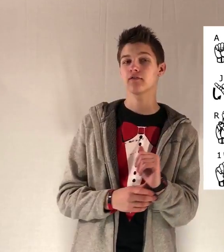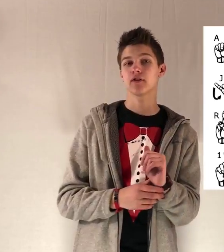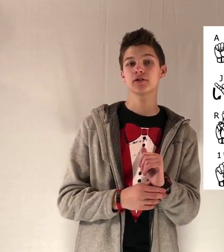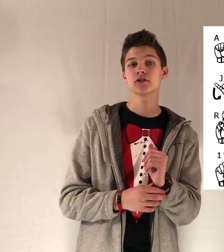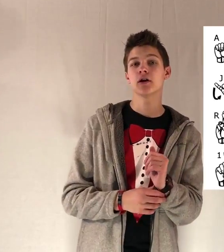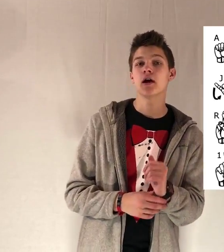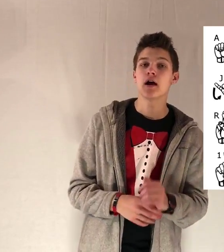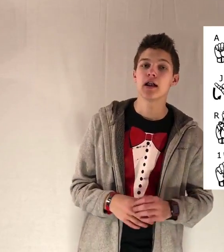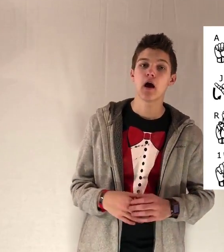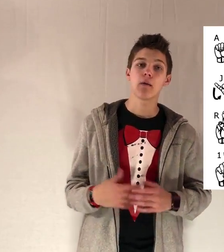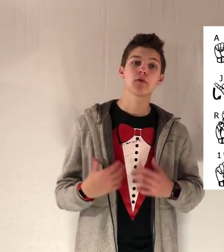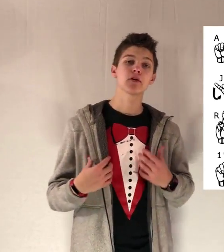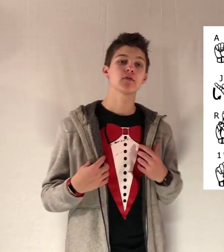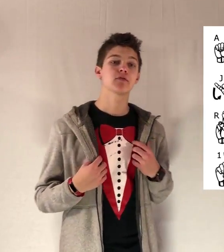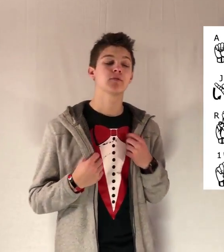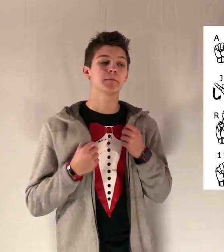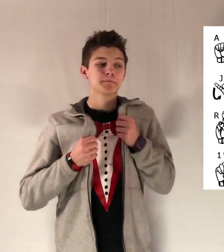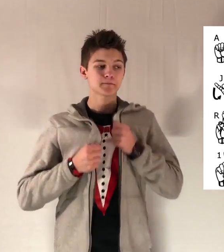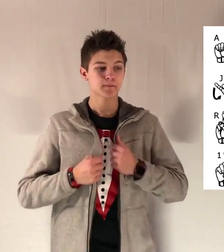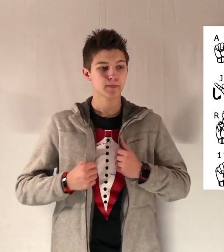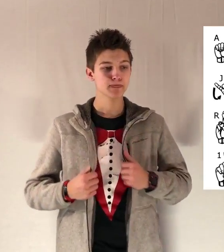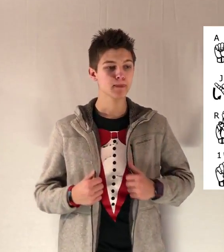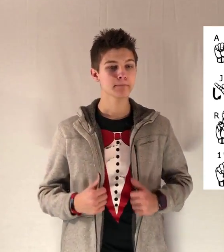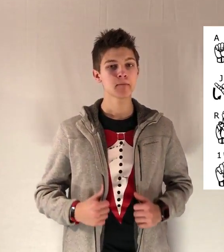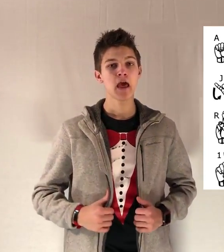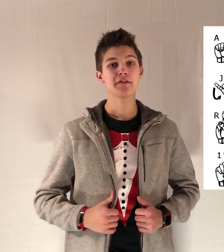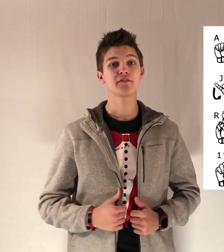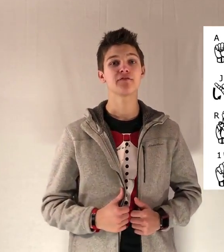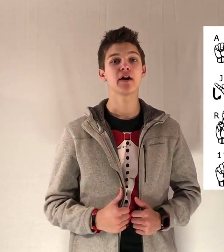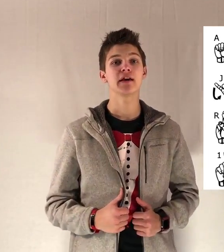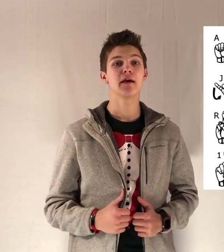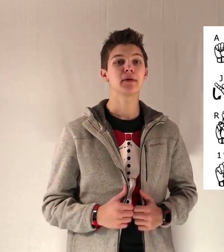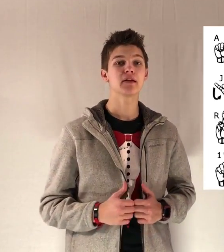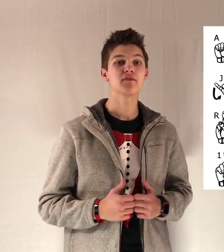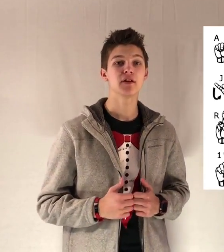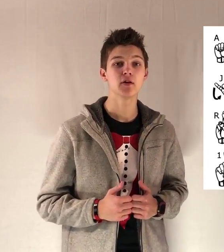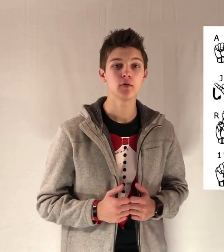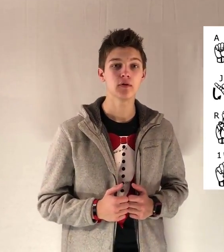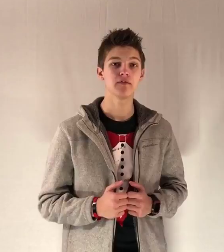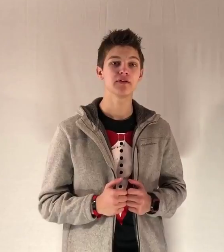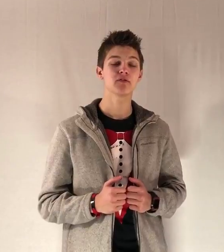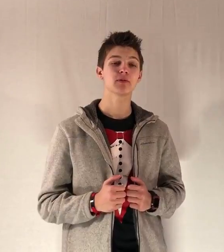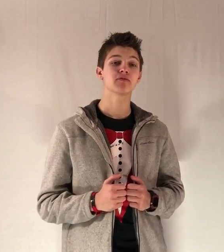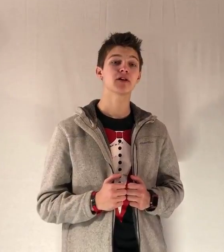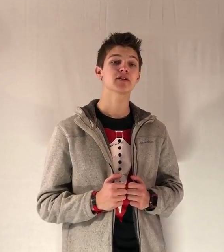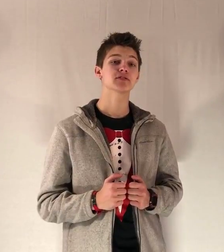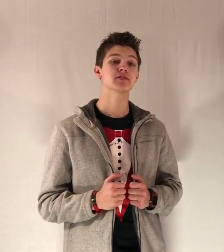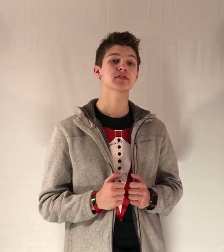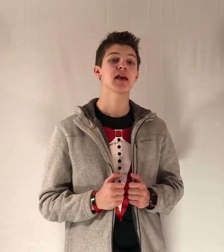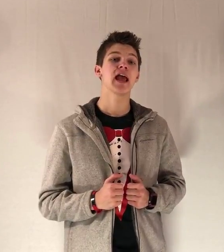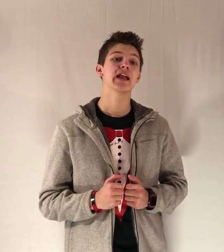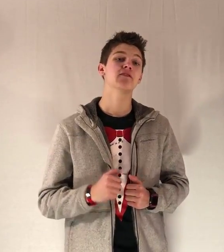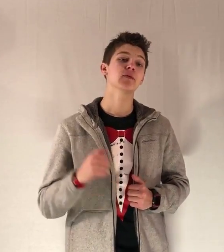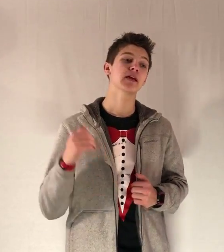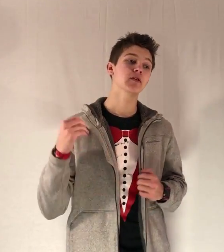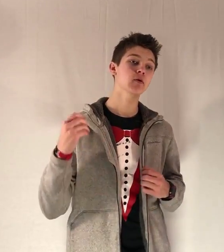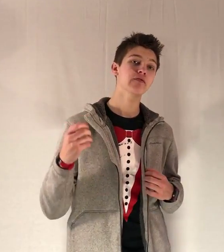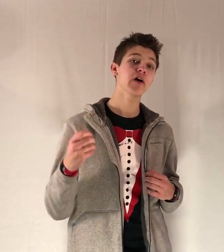French. Now I'm going to go through. Every Friday I make a video of Informal Introductions, and if you want to get notified when they